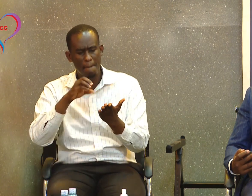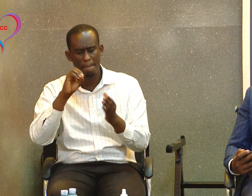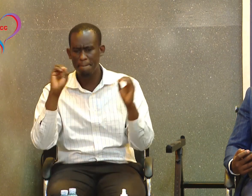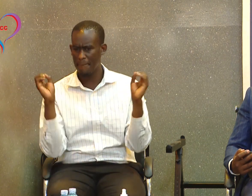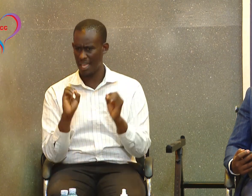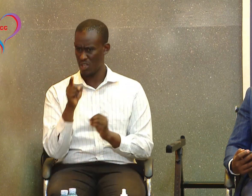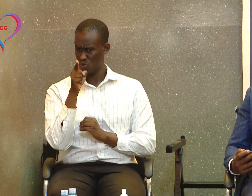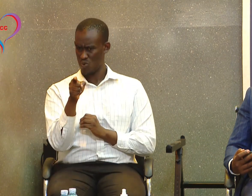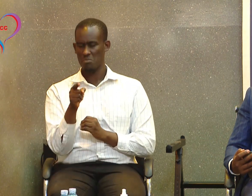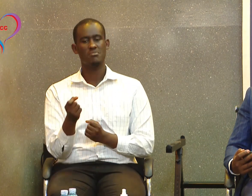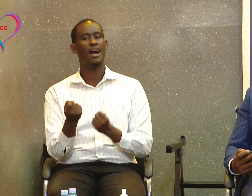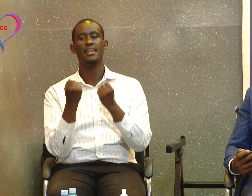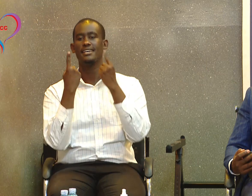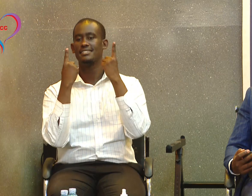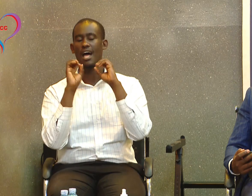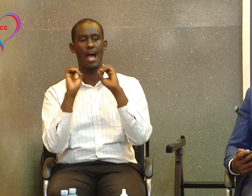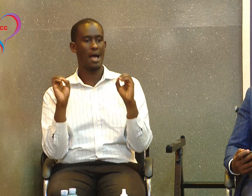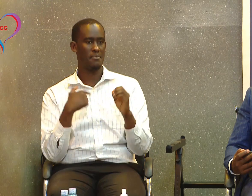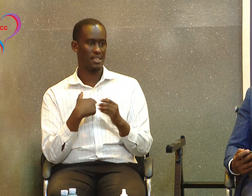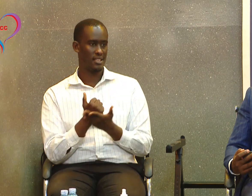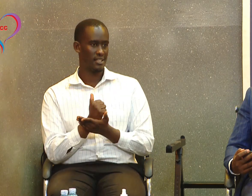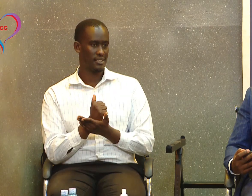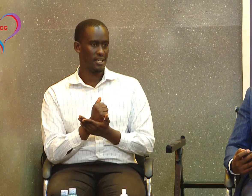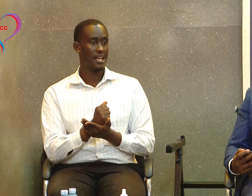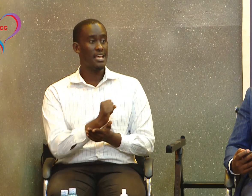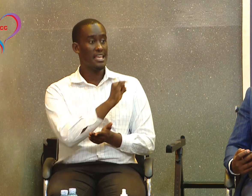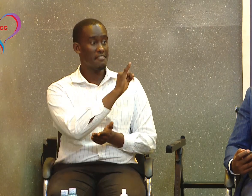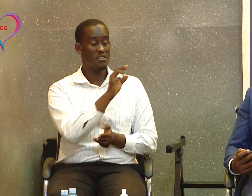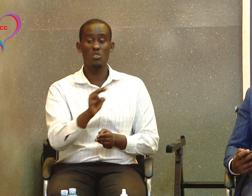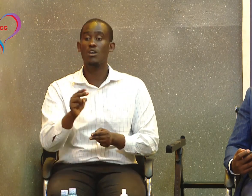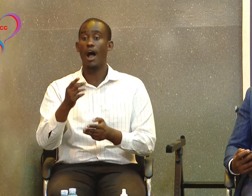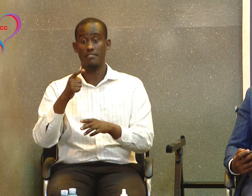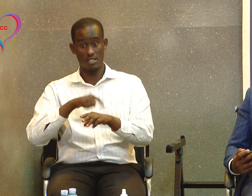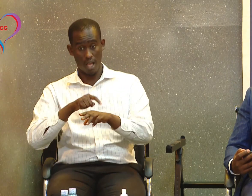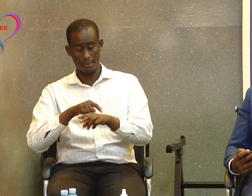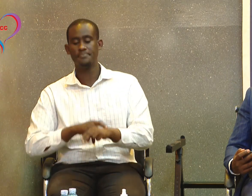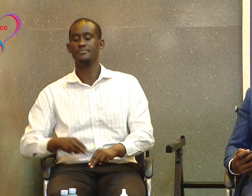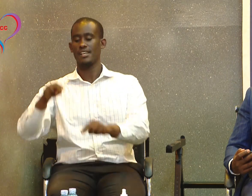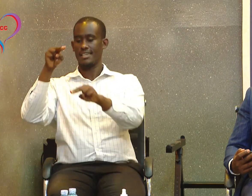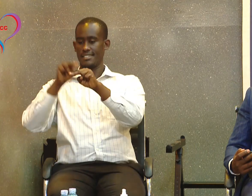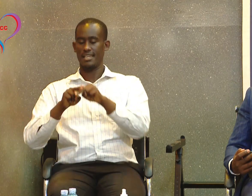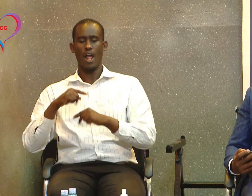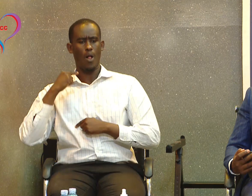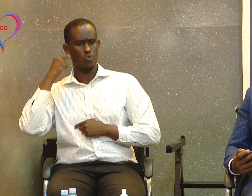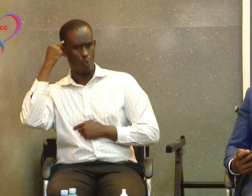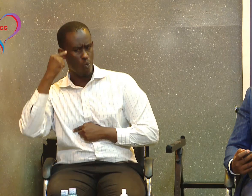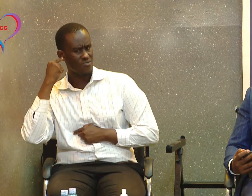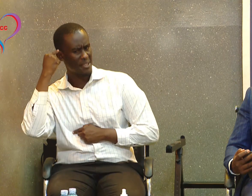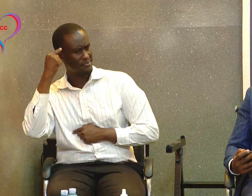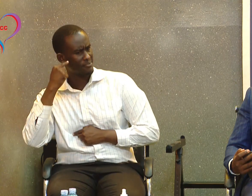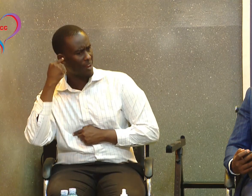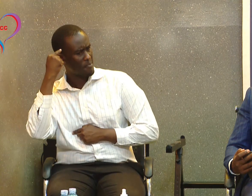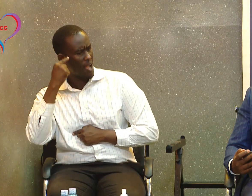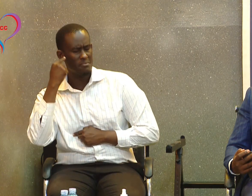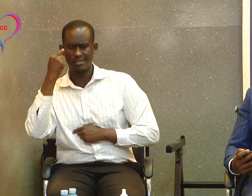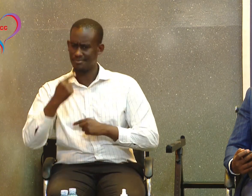cannot understand. Wabati oina budde butula wansi kulooza. If you do not have time to think down and meditate,